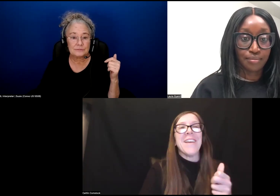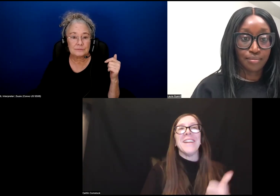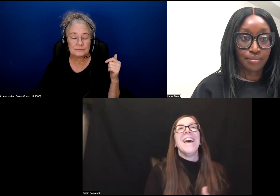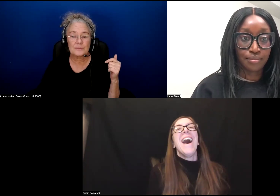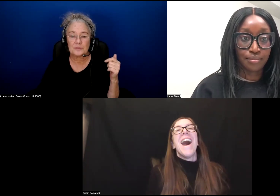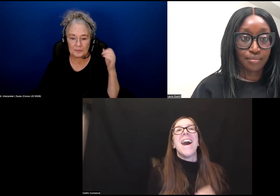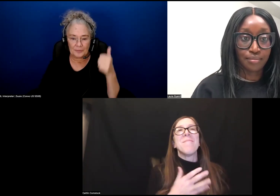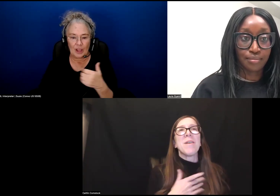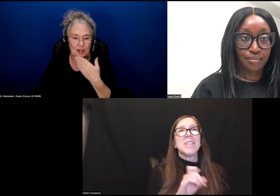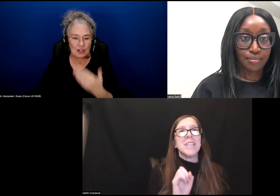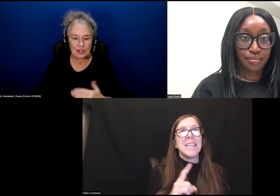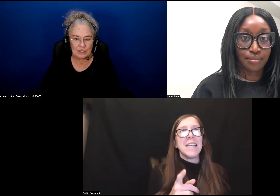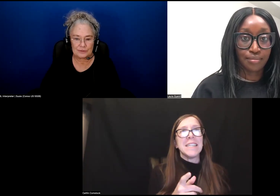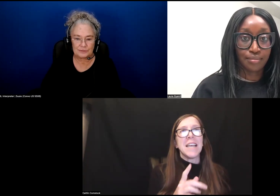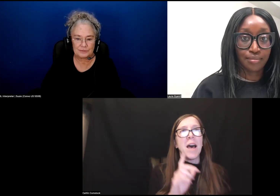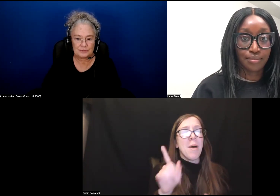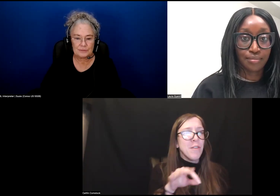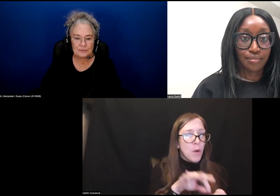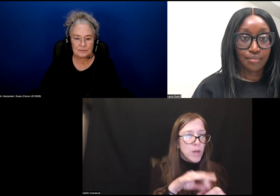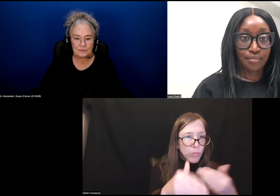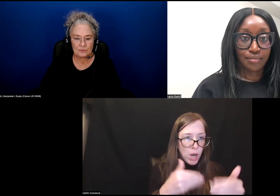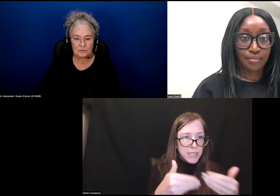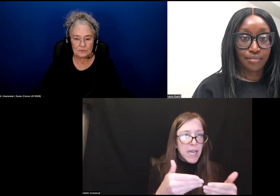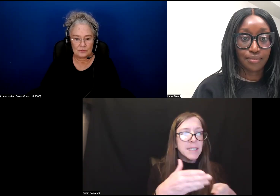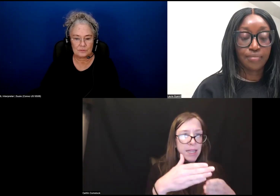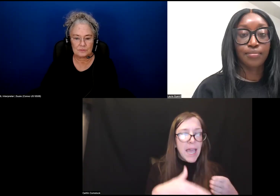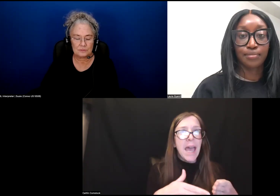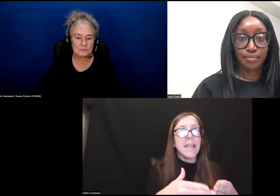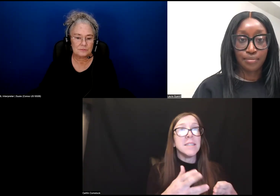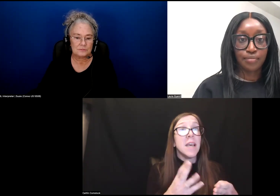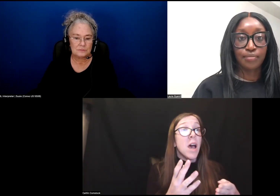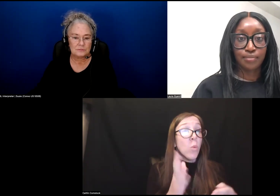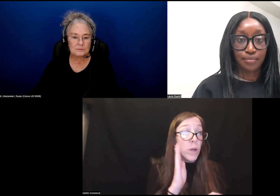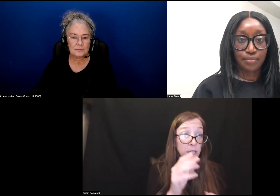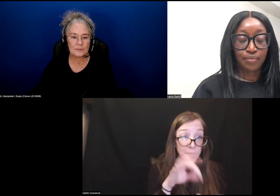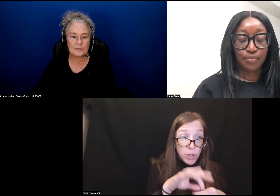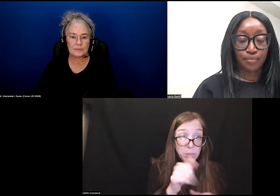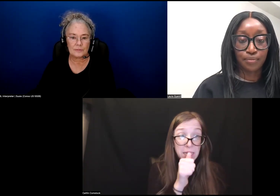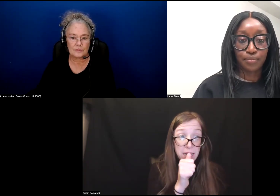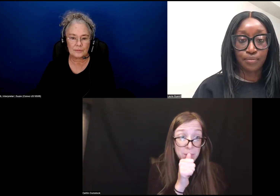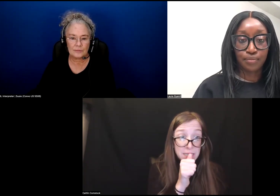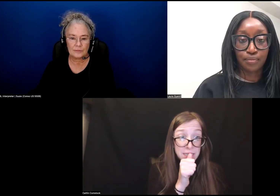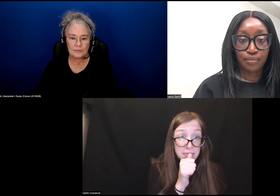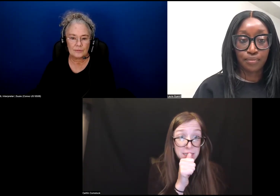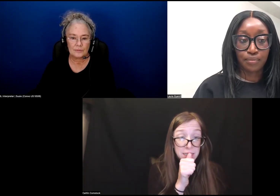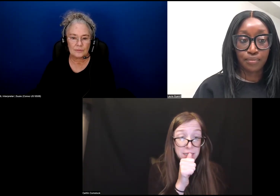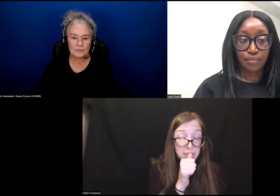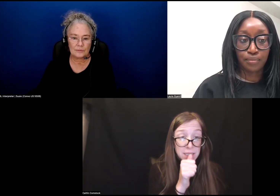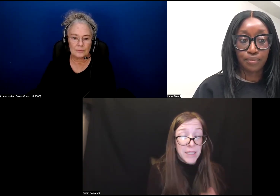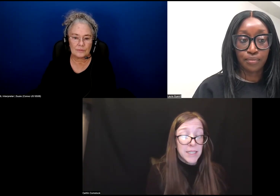can. Okay, good. My question is about the voting process at the end. Will voting be